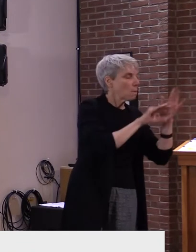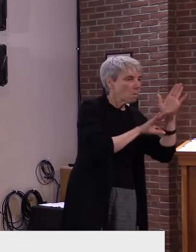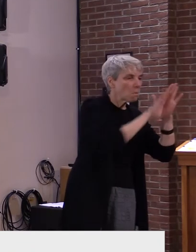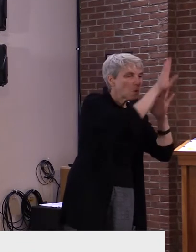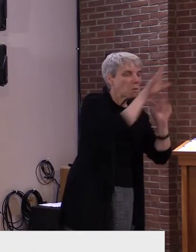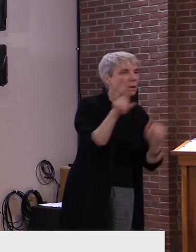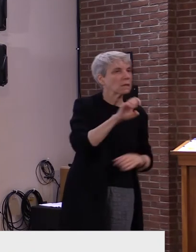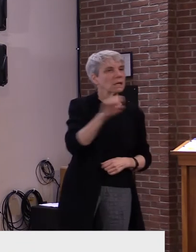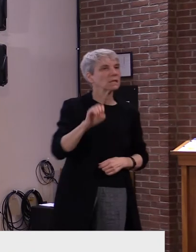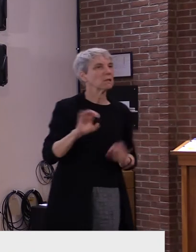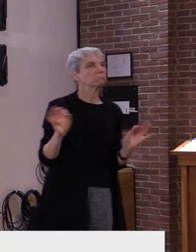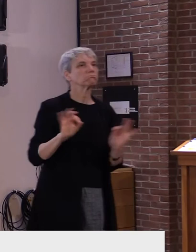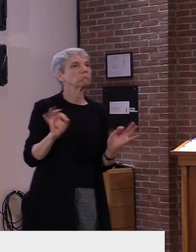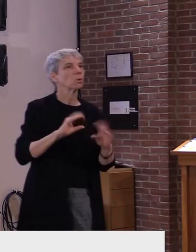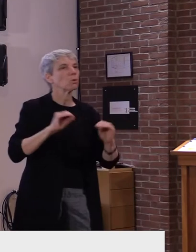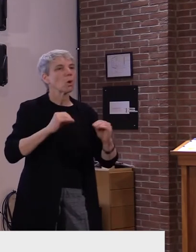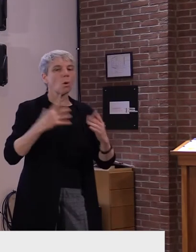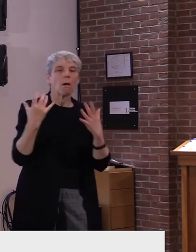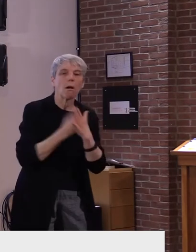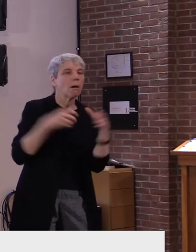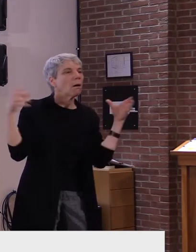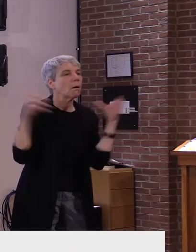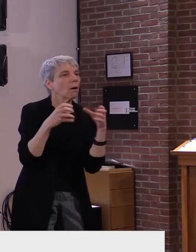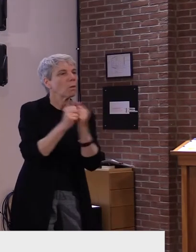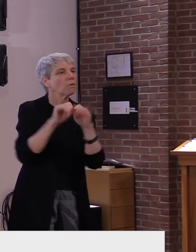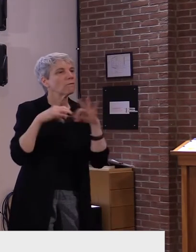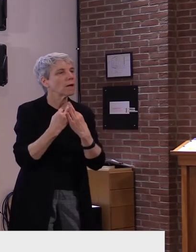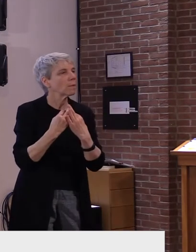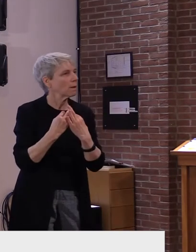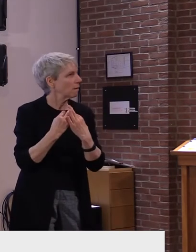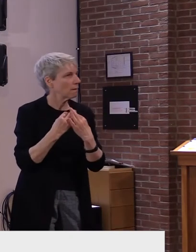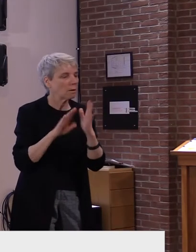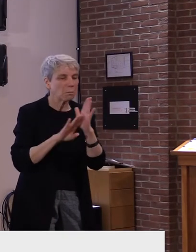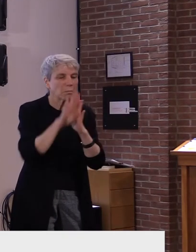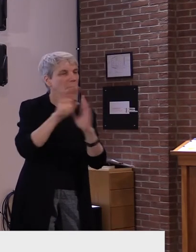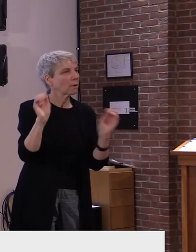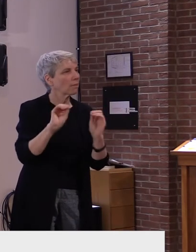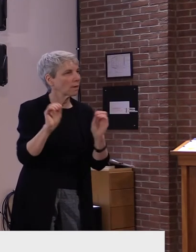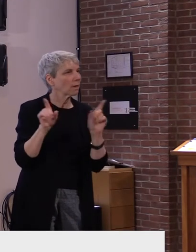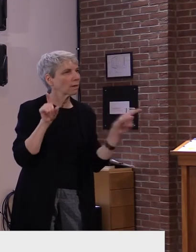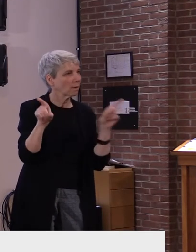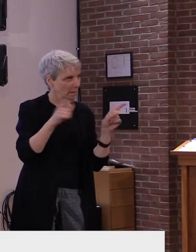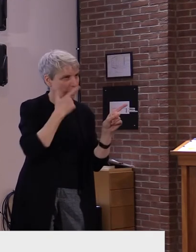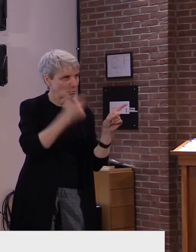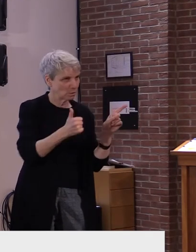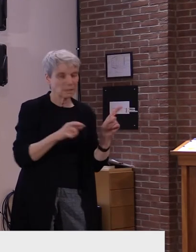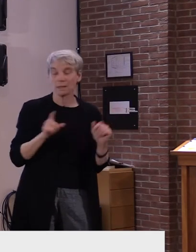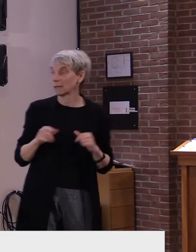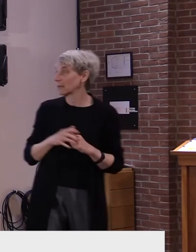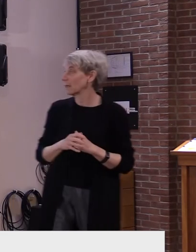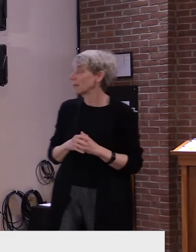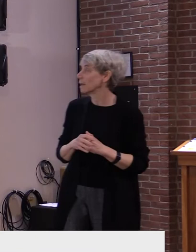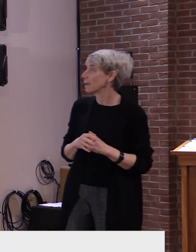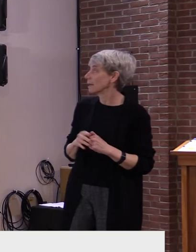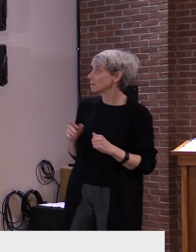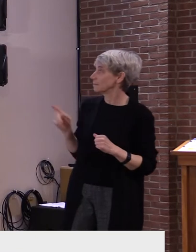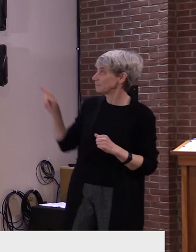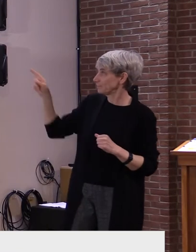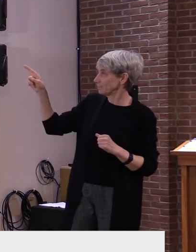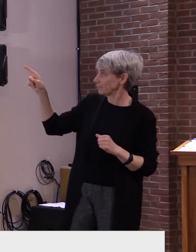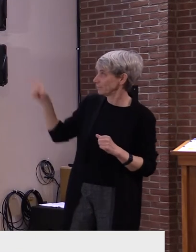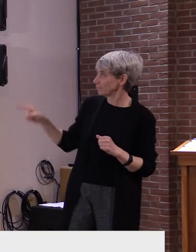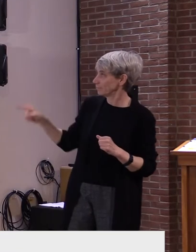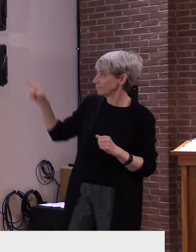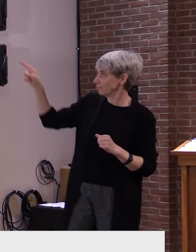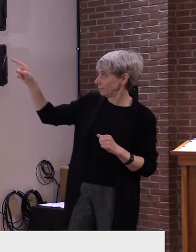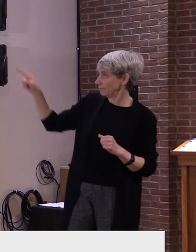the next slide you'll see all of that information together in two different slides and you can see on a per capita basis clearly those provinces that celebrated